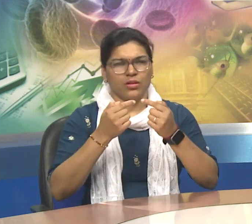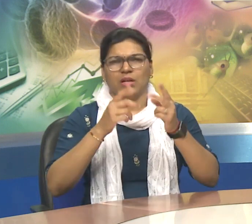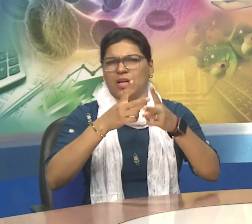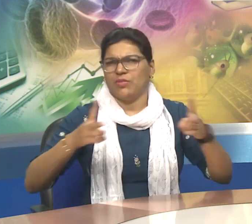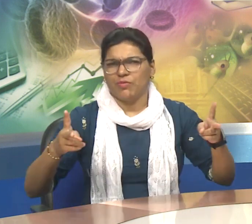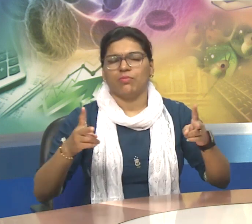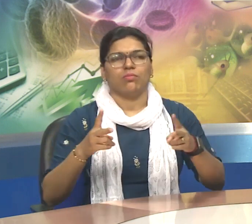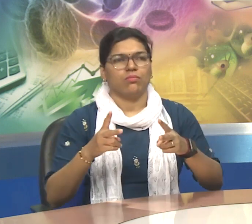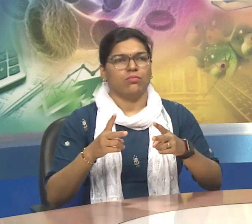Conflict means